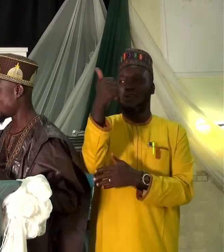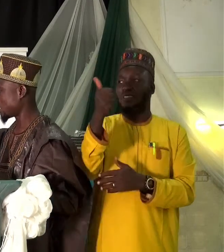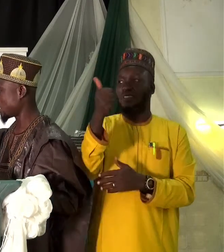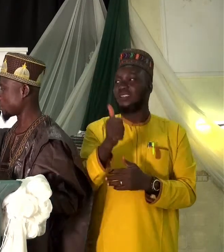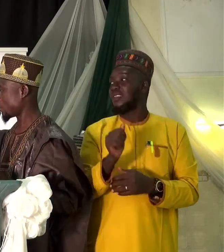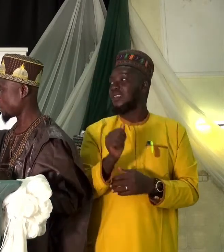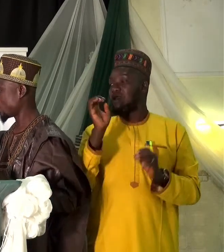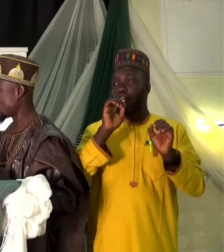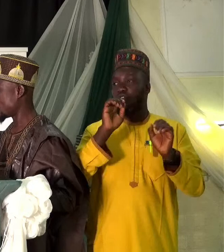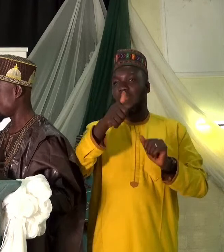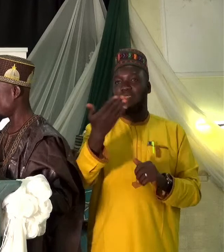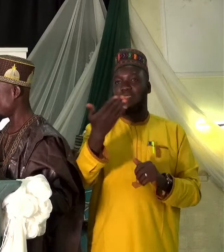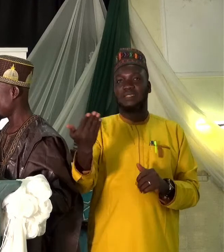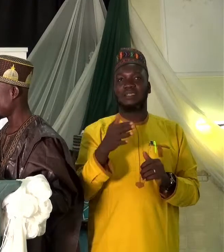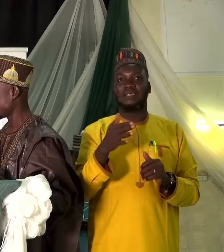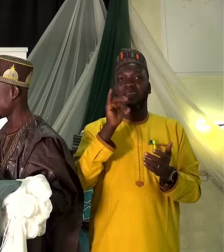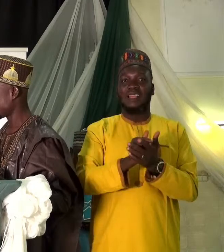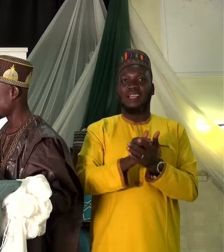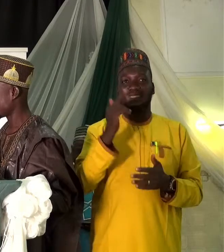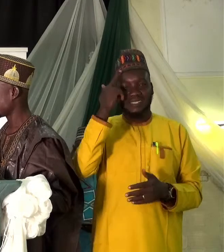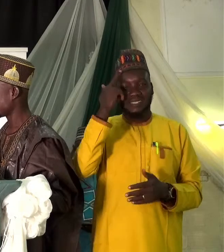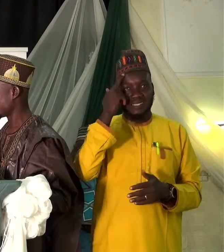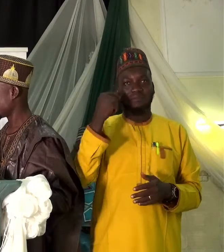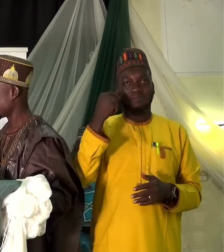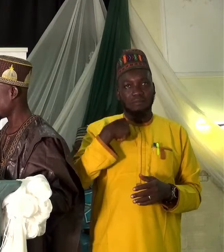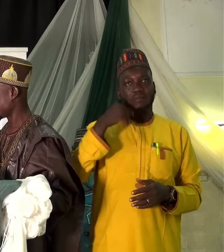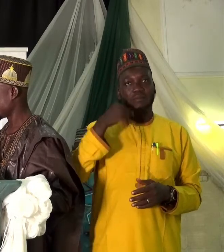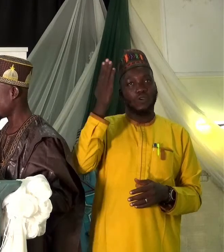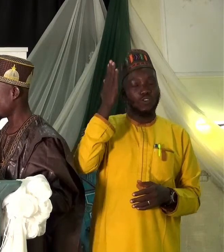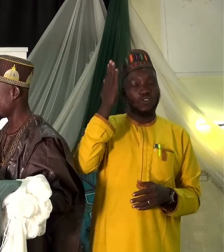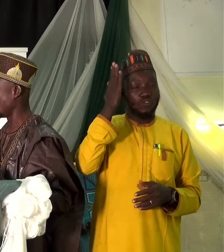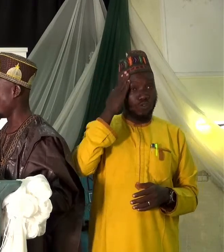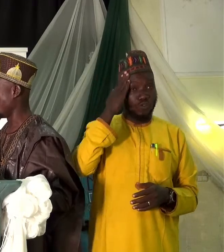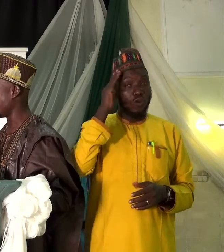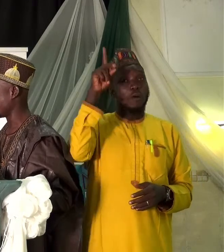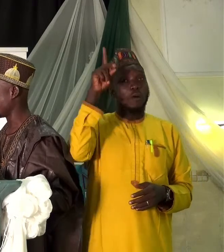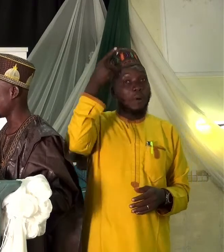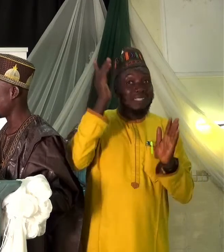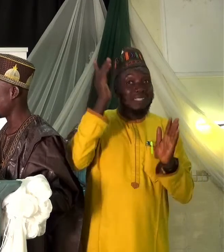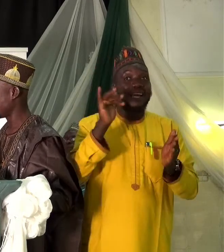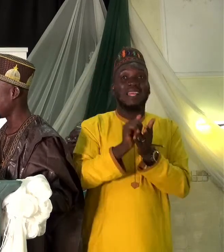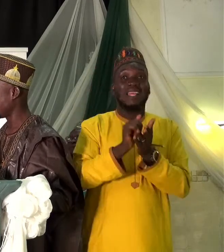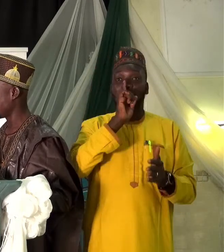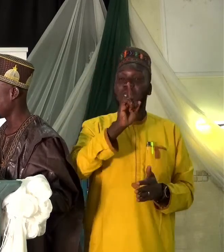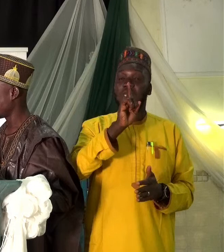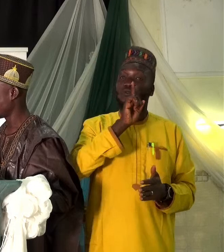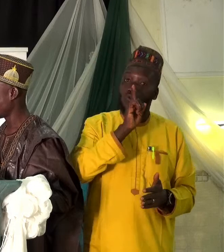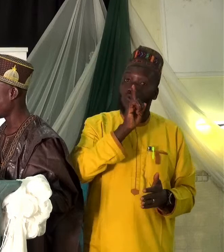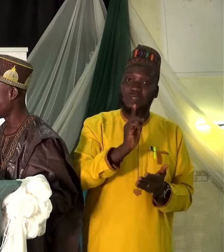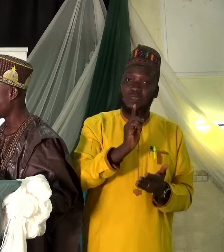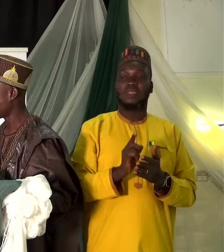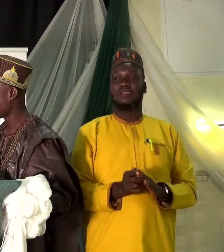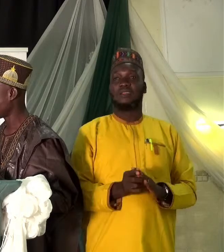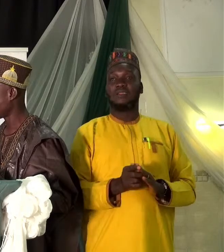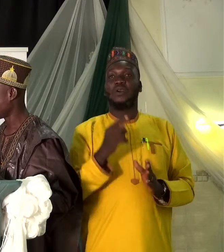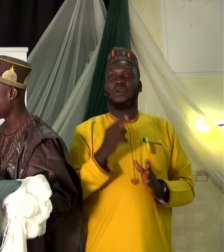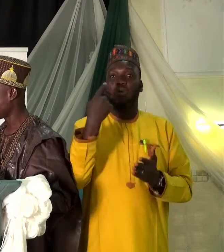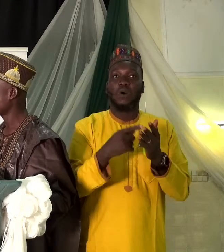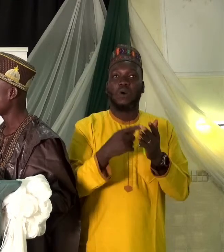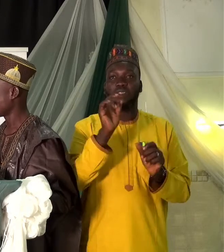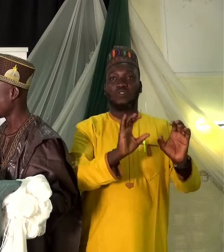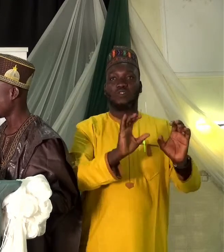kan nte mi ba mo oloselu to wa sincere Allah o ni pe nkan ti won se ngba ti won